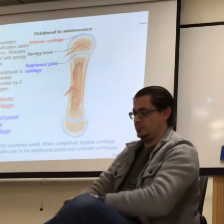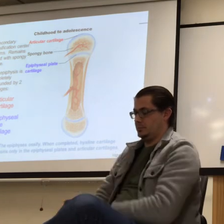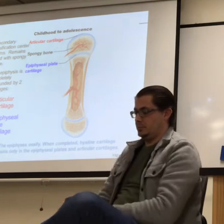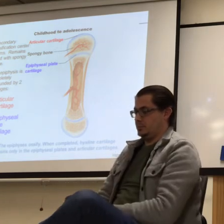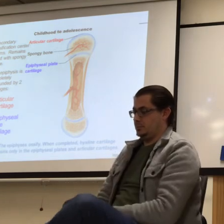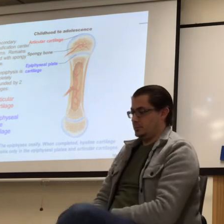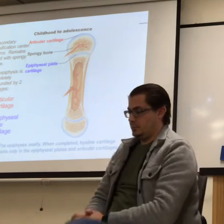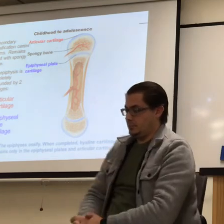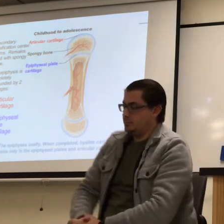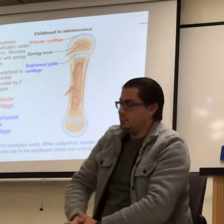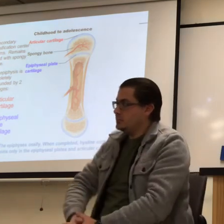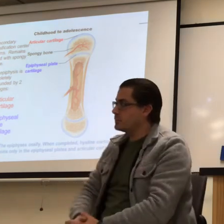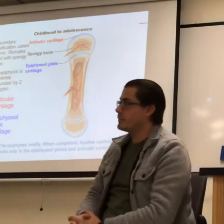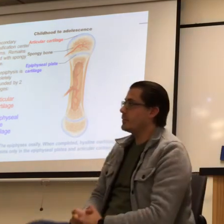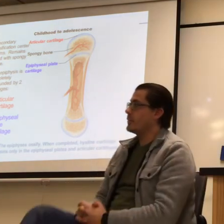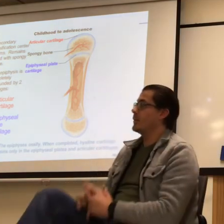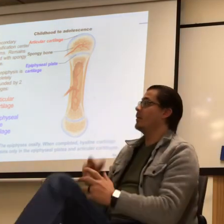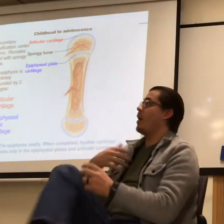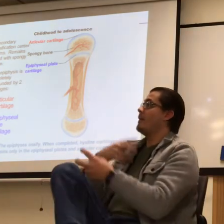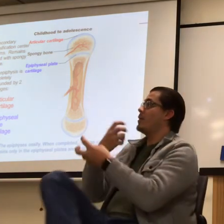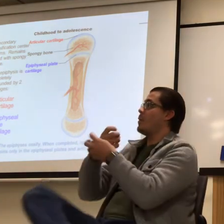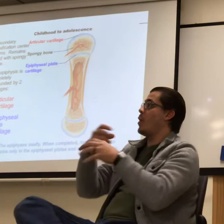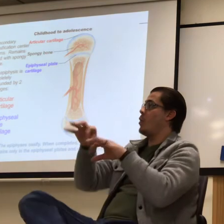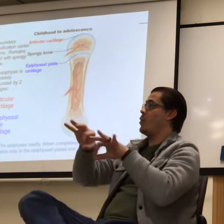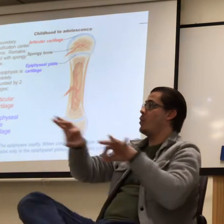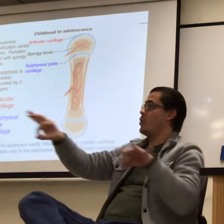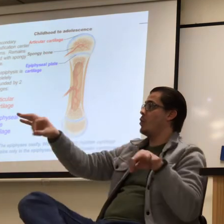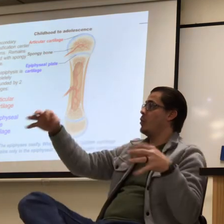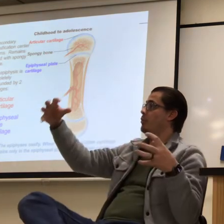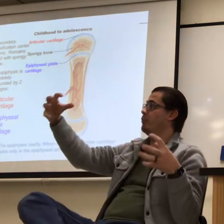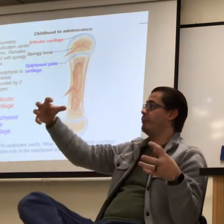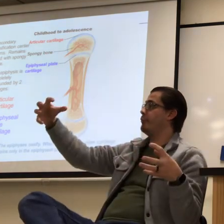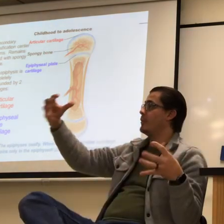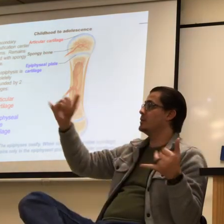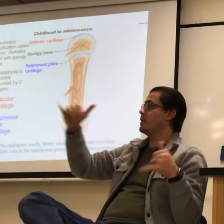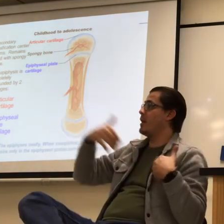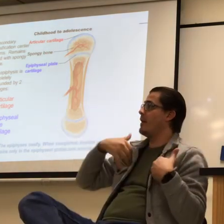We have our long bone, and we still have